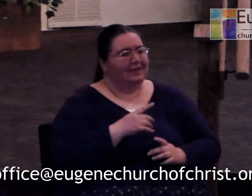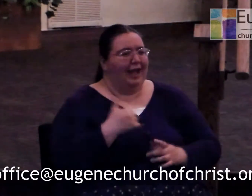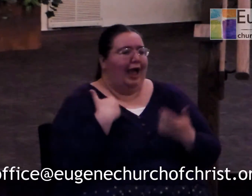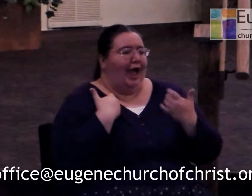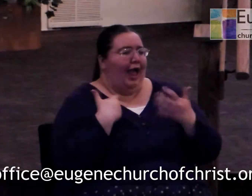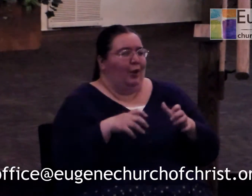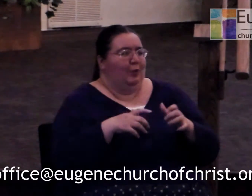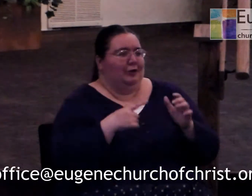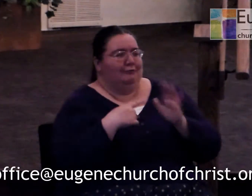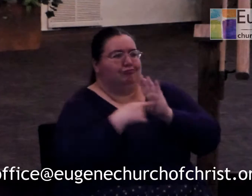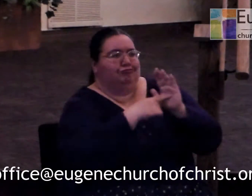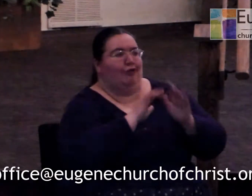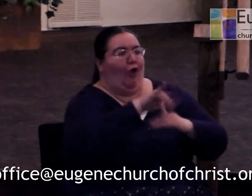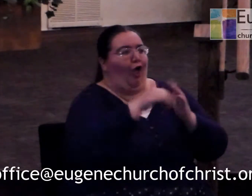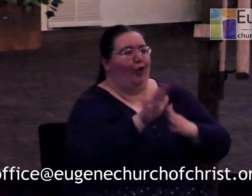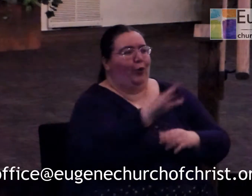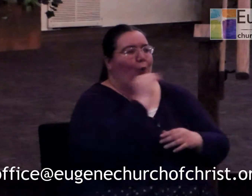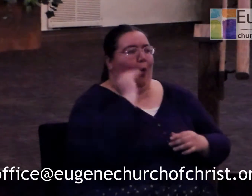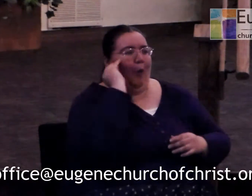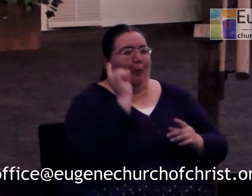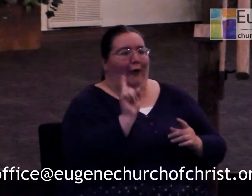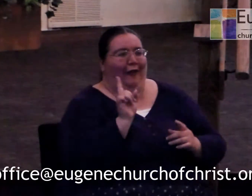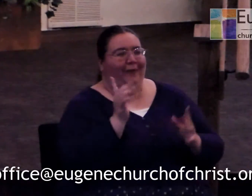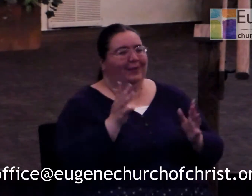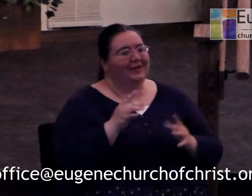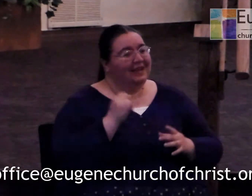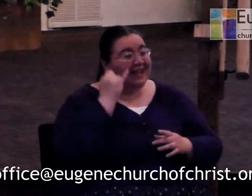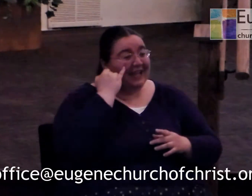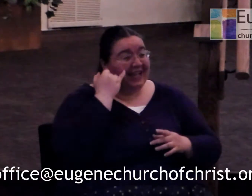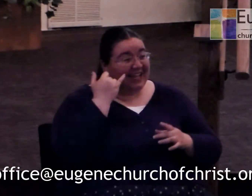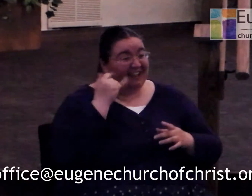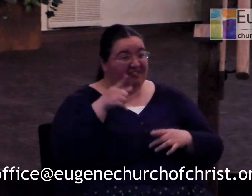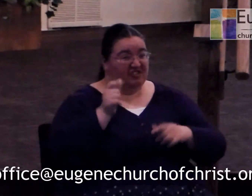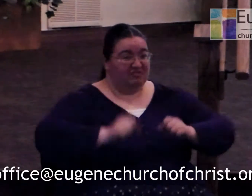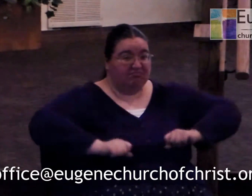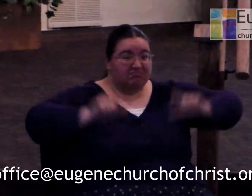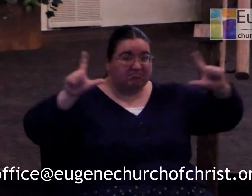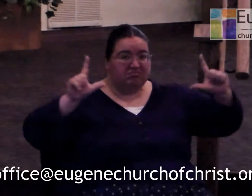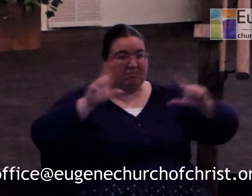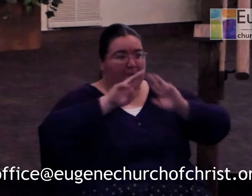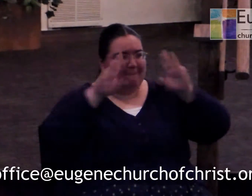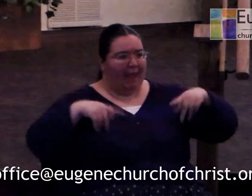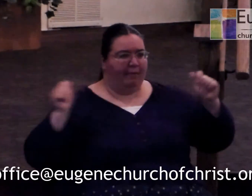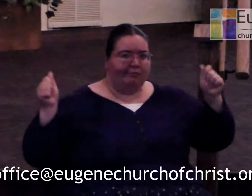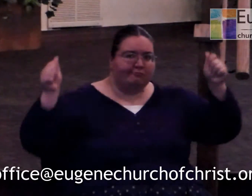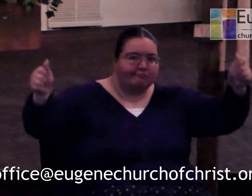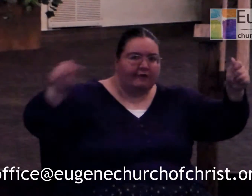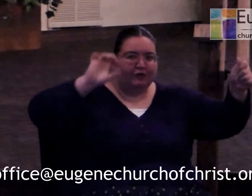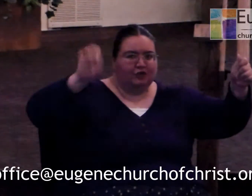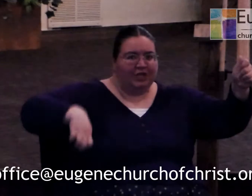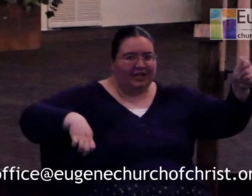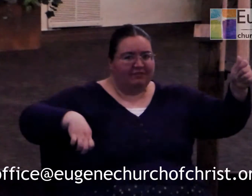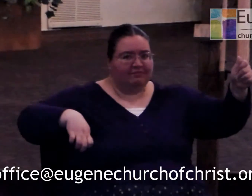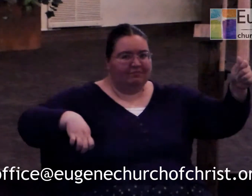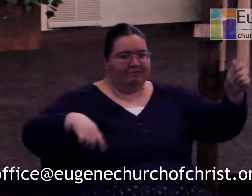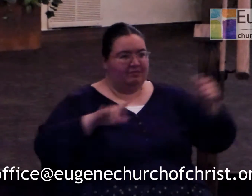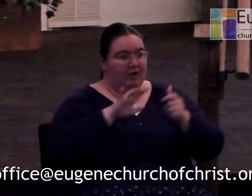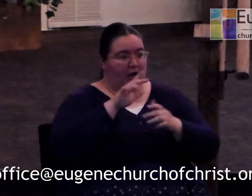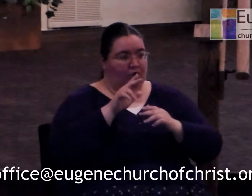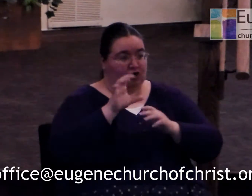here and put some pins on there of where people live that are a mile or two away from this building, there are not very many pins. Now, we have a